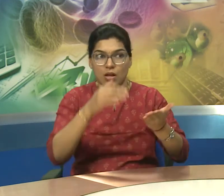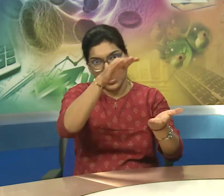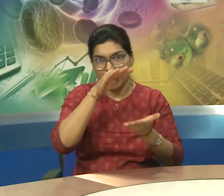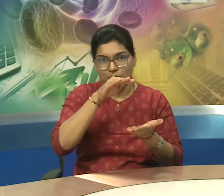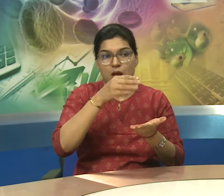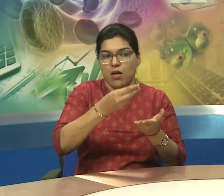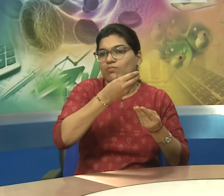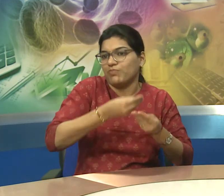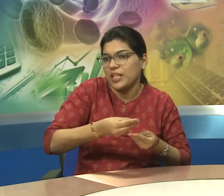distribution.